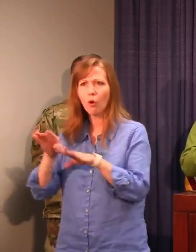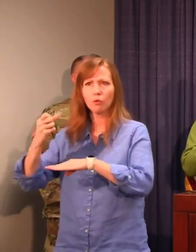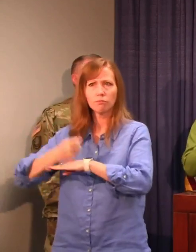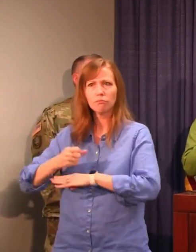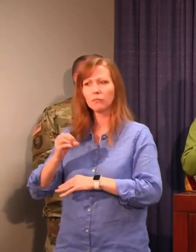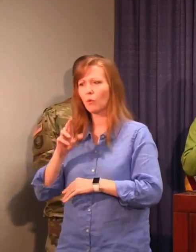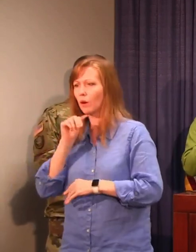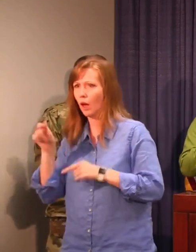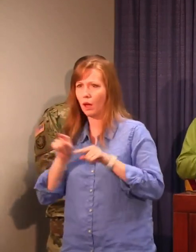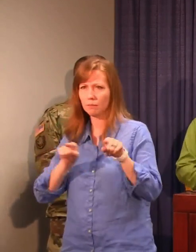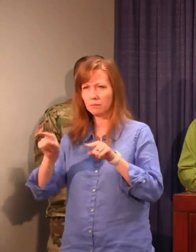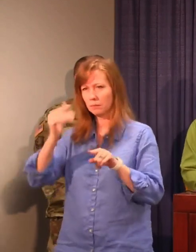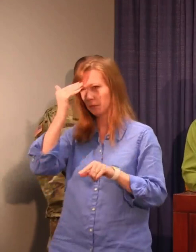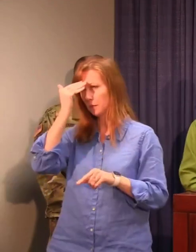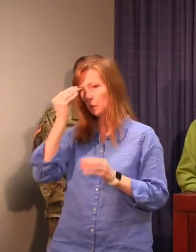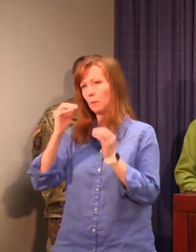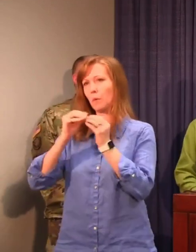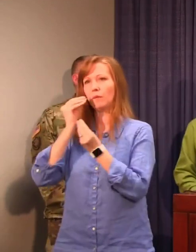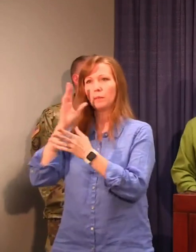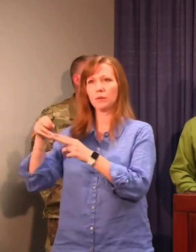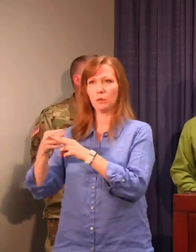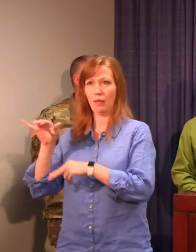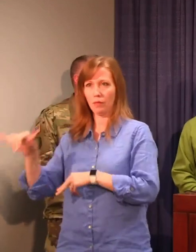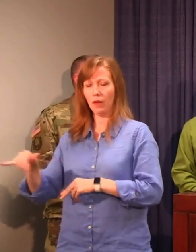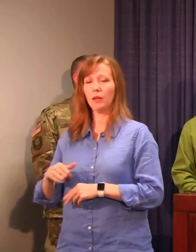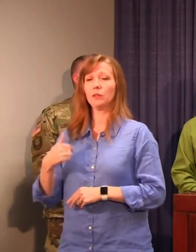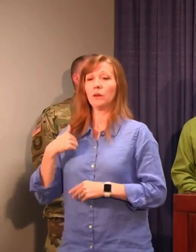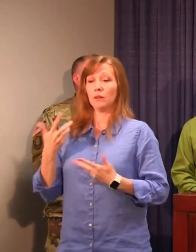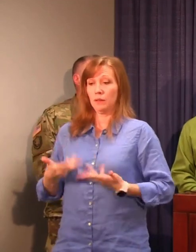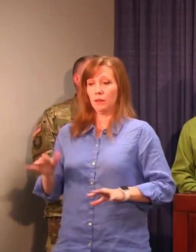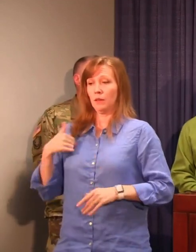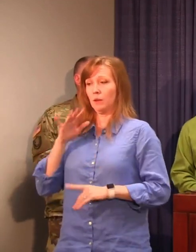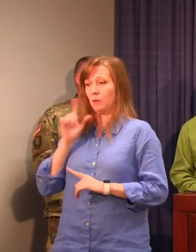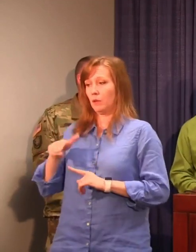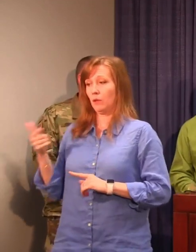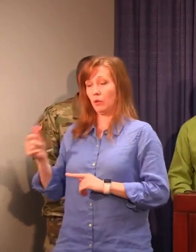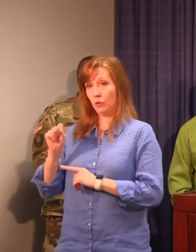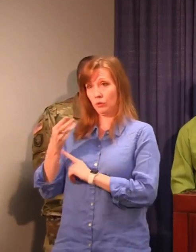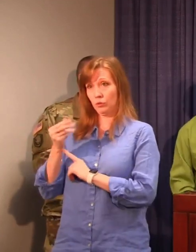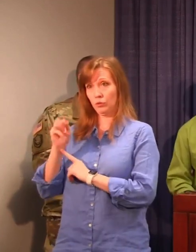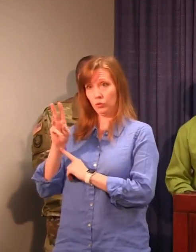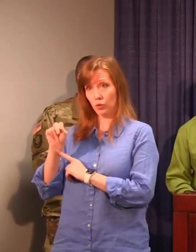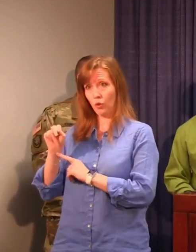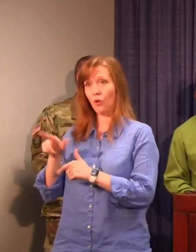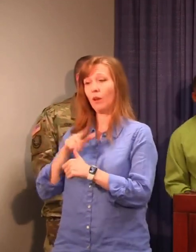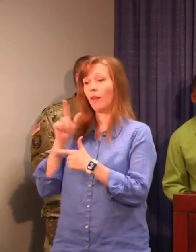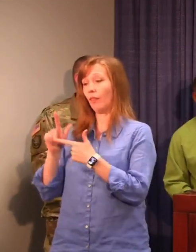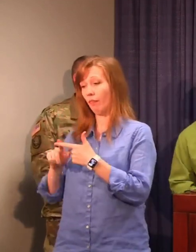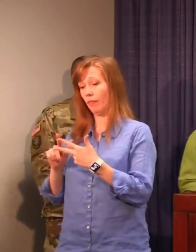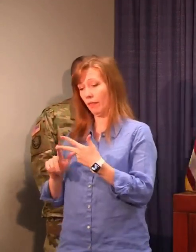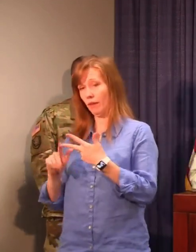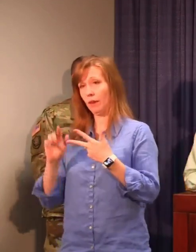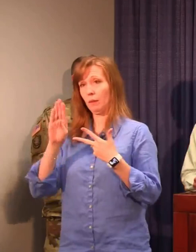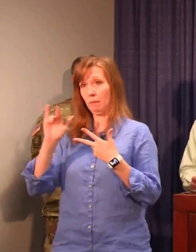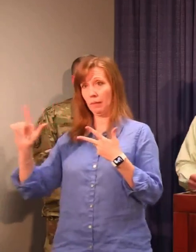Shawn to come up, and then following Shawn, Bill Doran, and then I will come back up for a question and answer series.